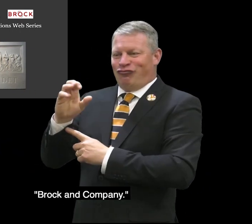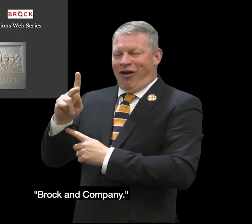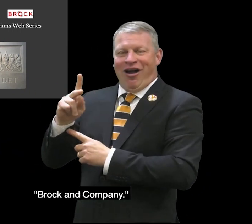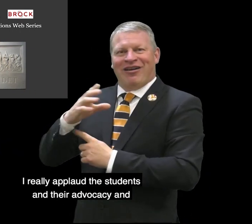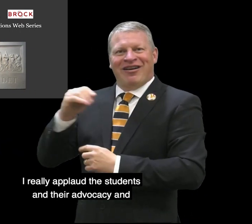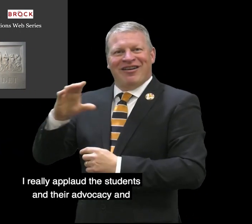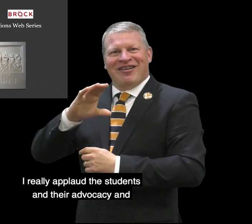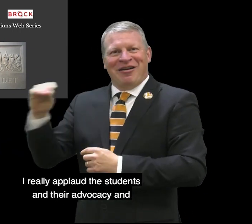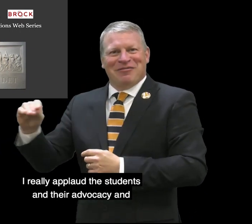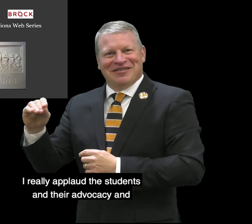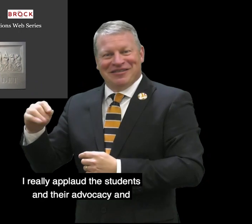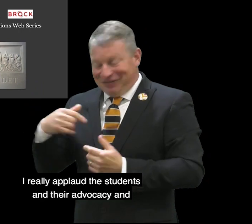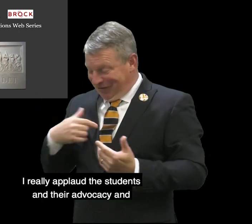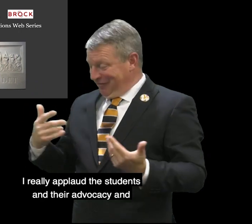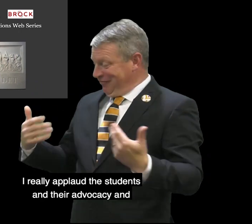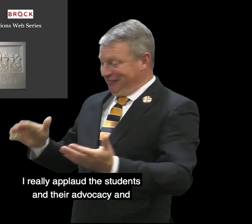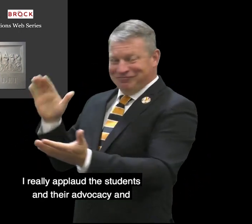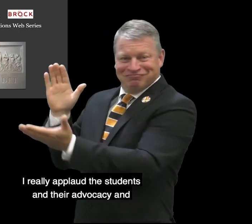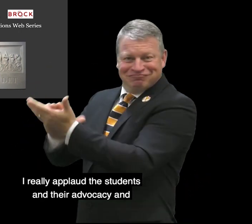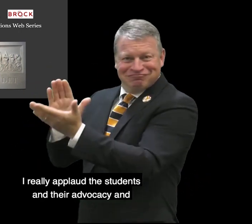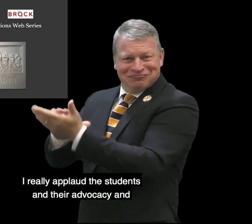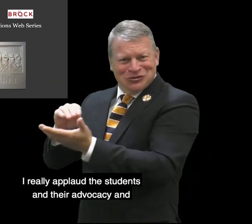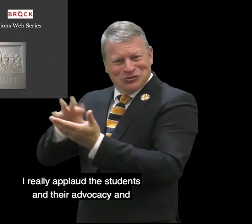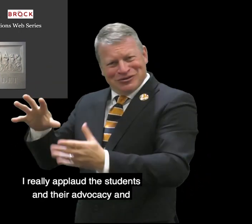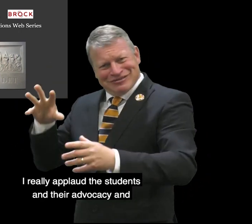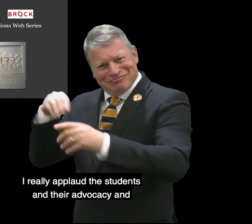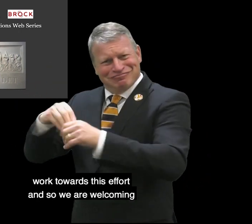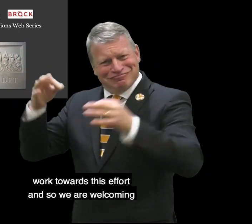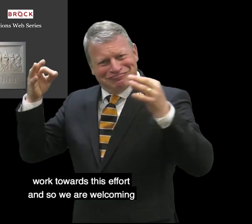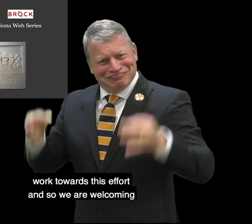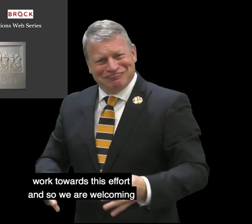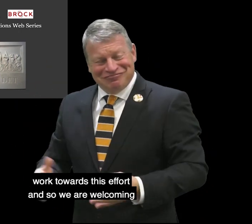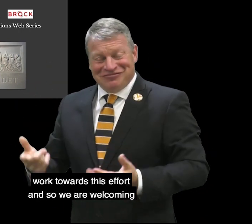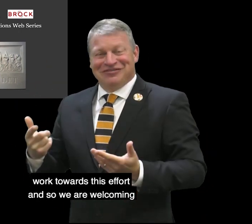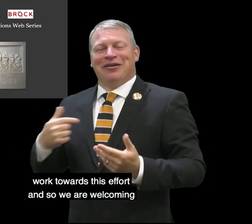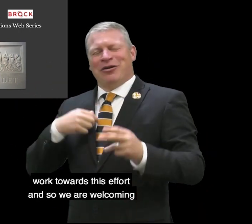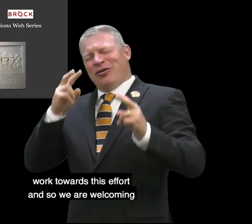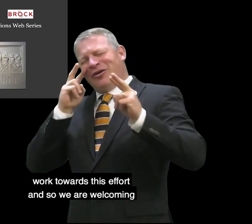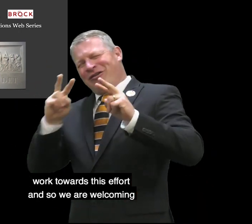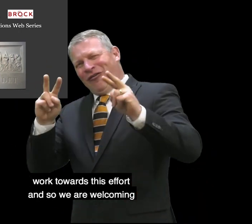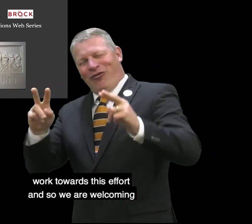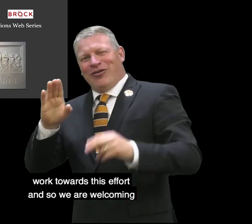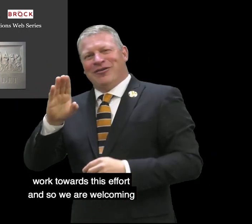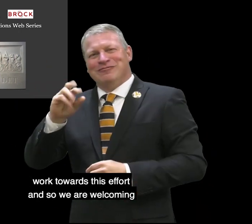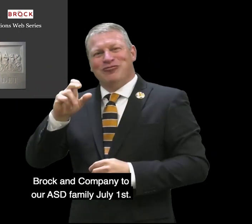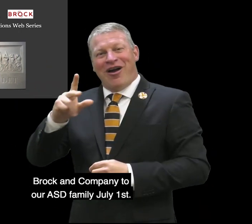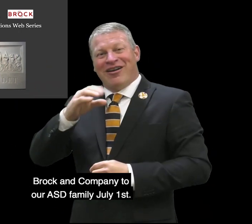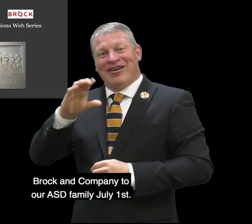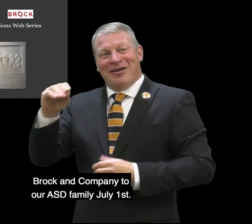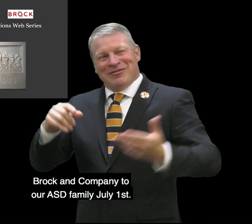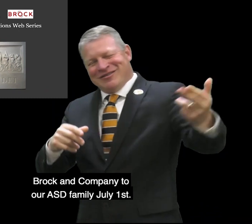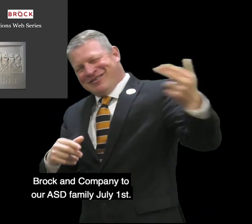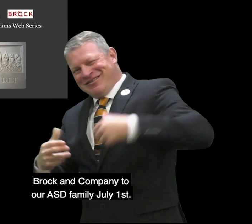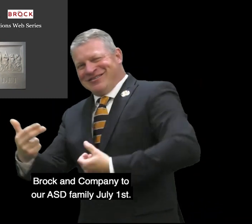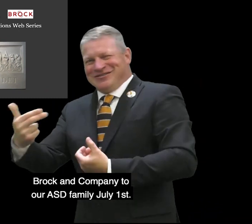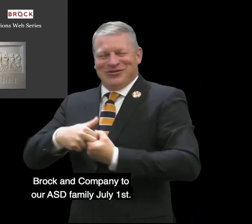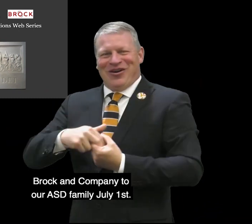really applaud the students and their advocacy and work towards this effort. And so we are welcoming Brock and Company to our